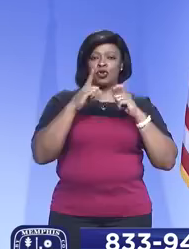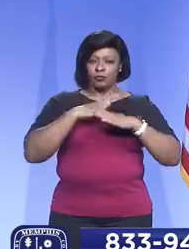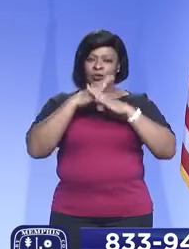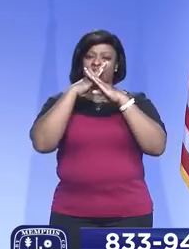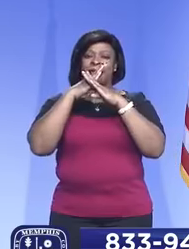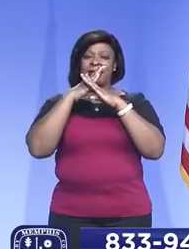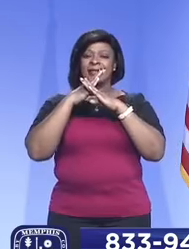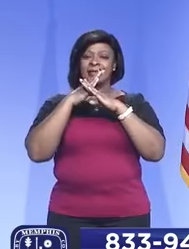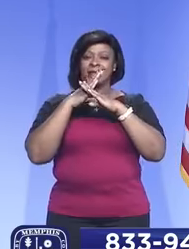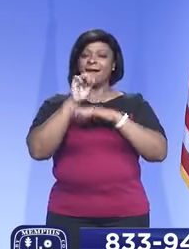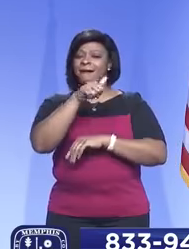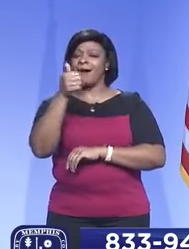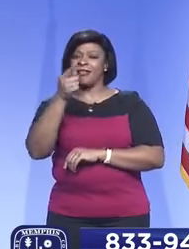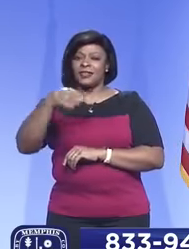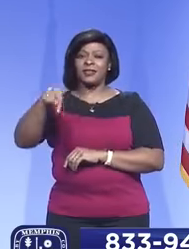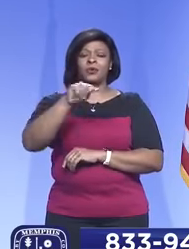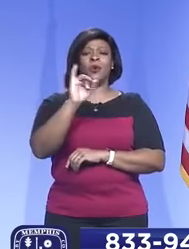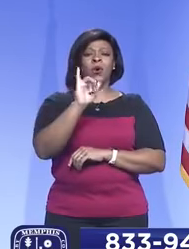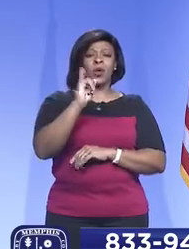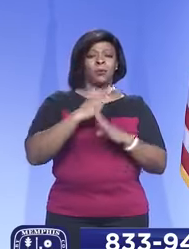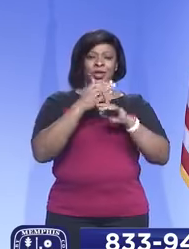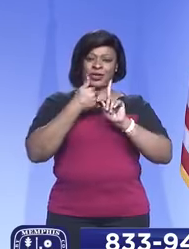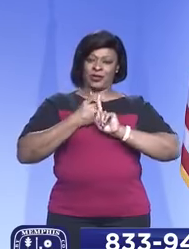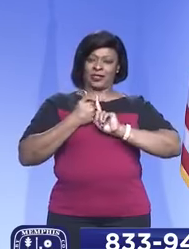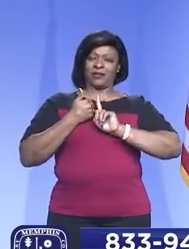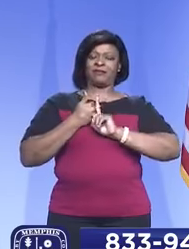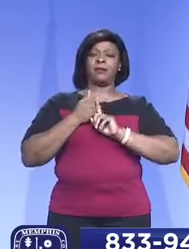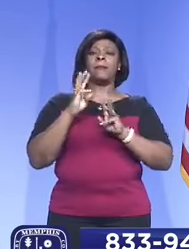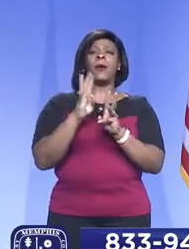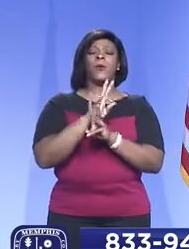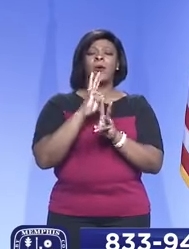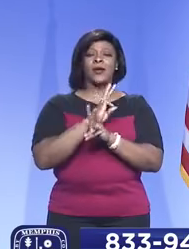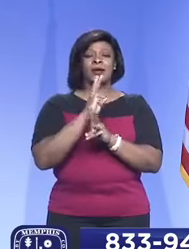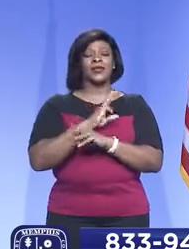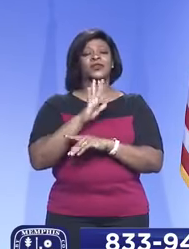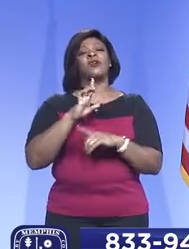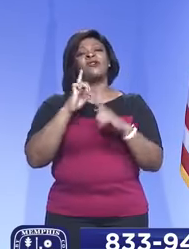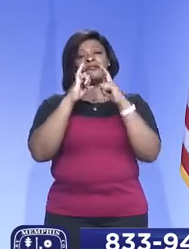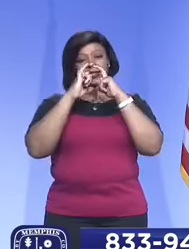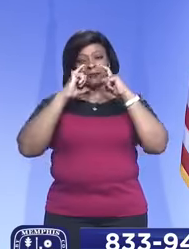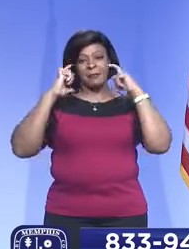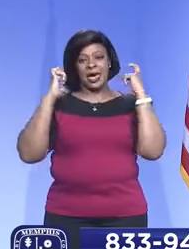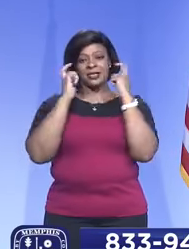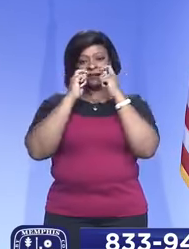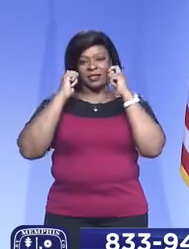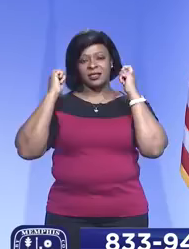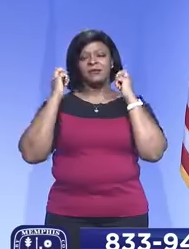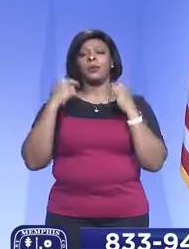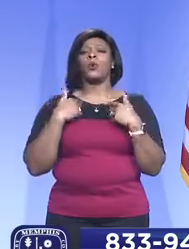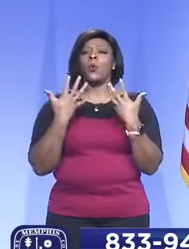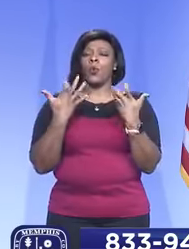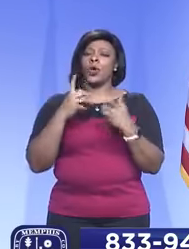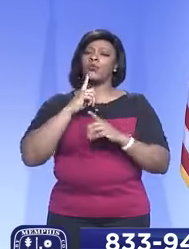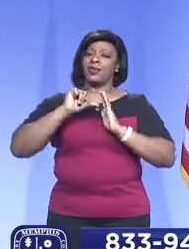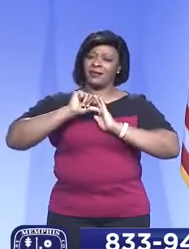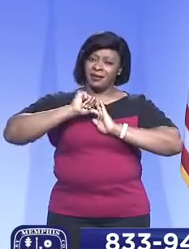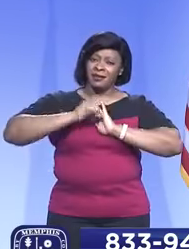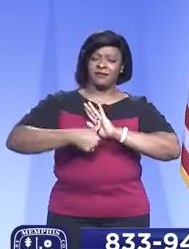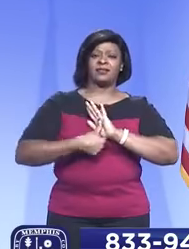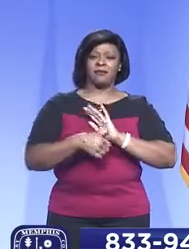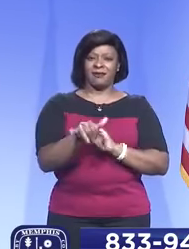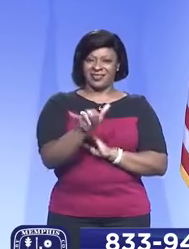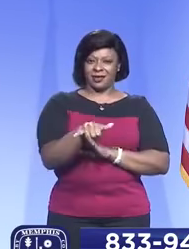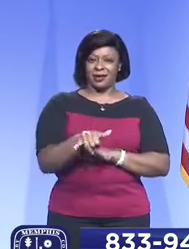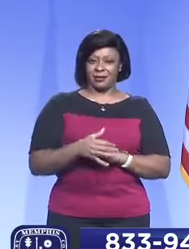protecting others as well as yourself by wearing the face mask. So we really want to emphasize